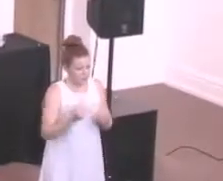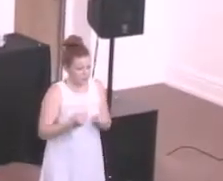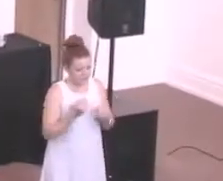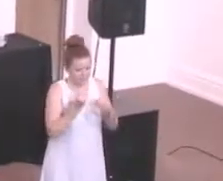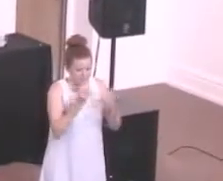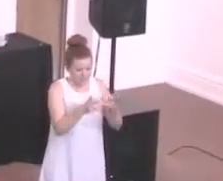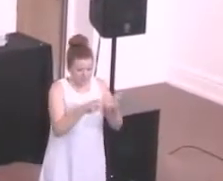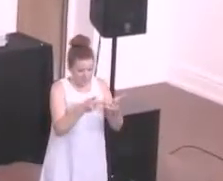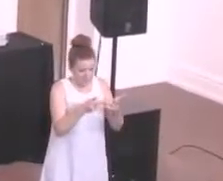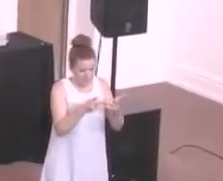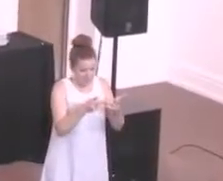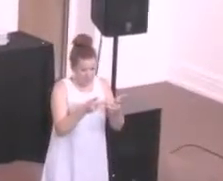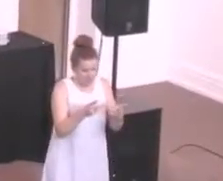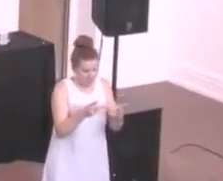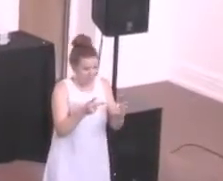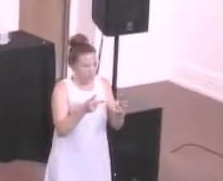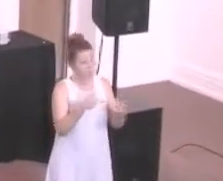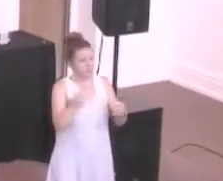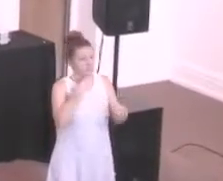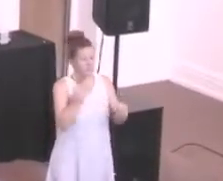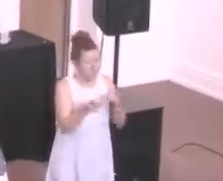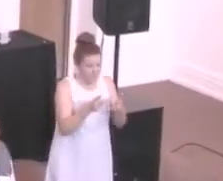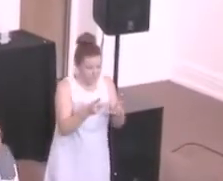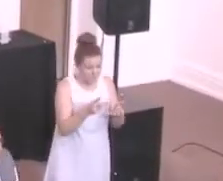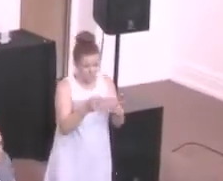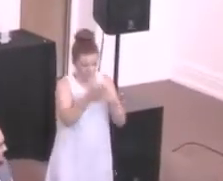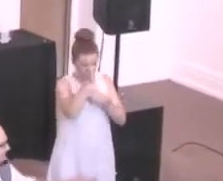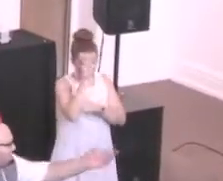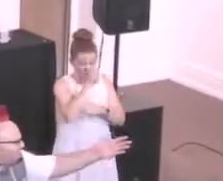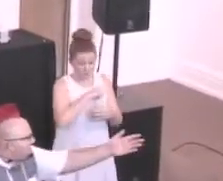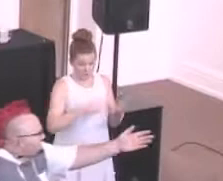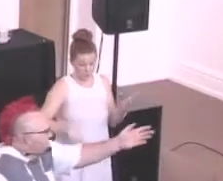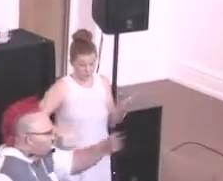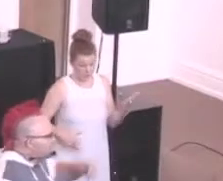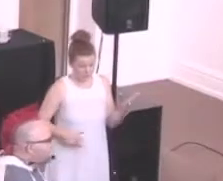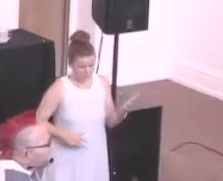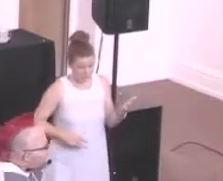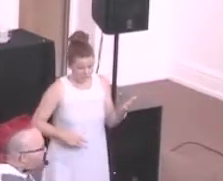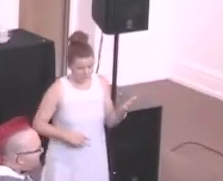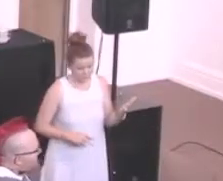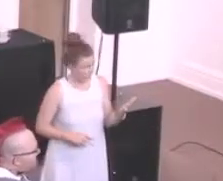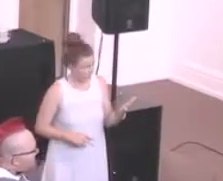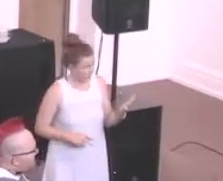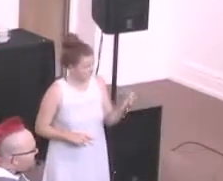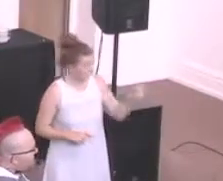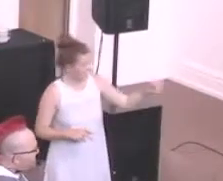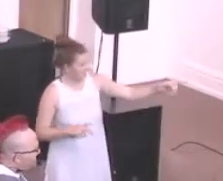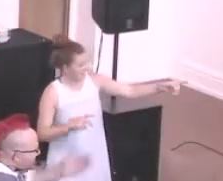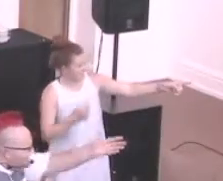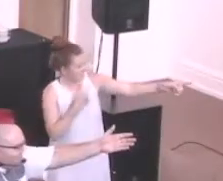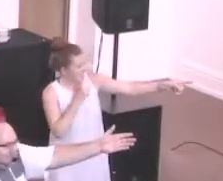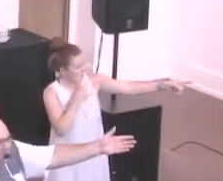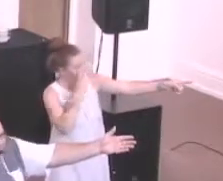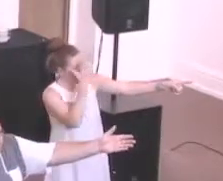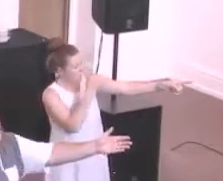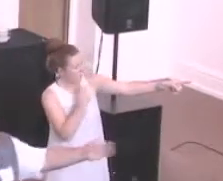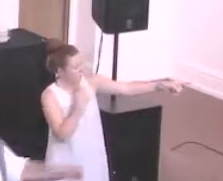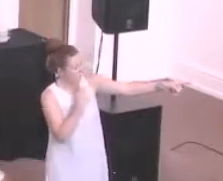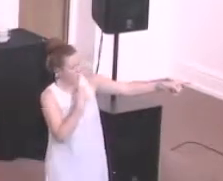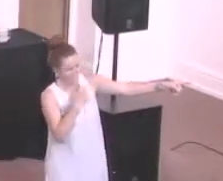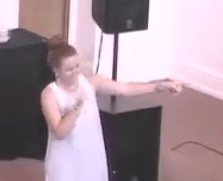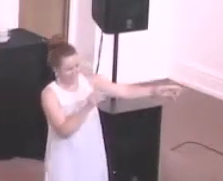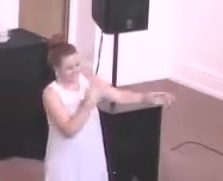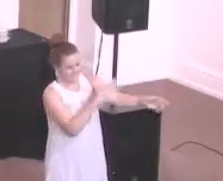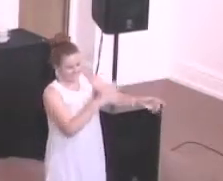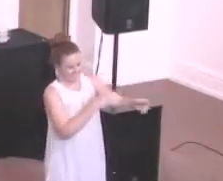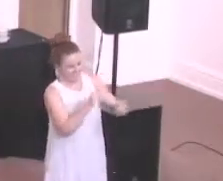I want you to use your tongues and sing tonight. I don't care if it sounds good like her. You have an incredible voice. Oh my gosh, does she have an incredible